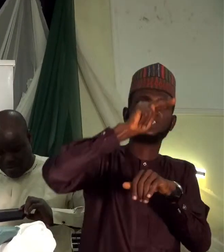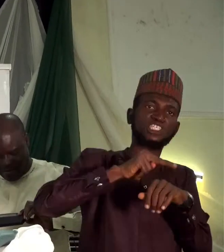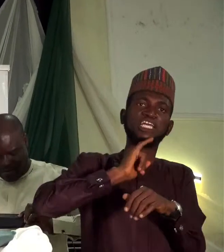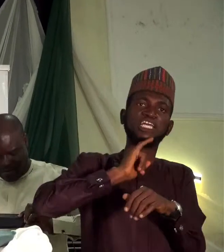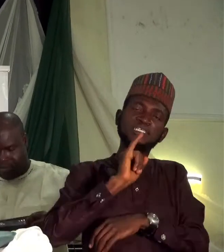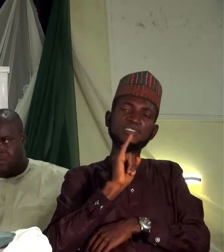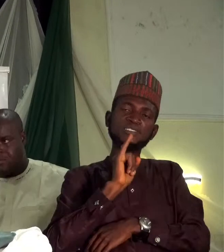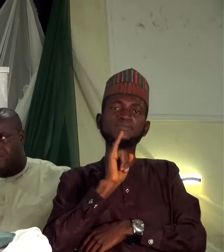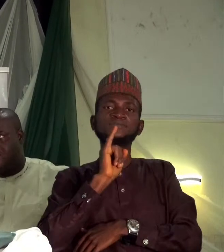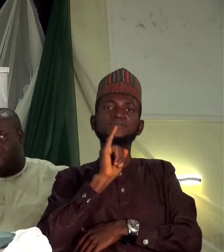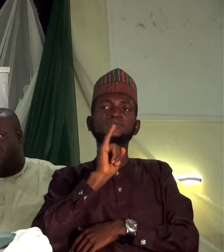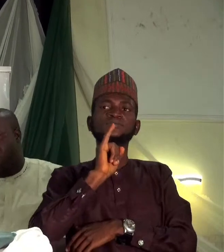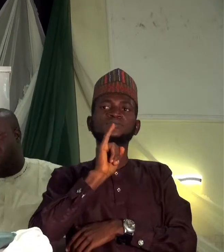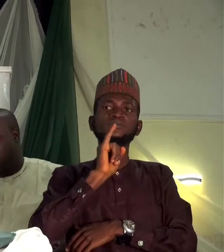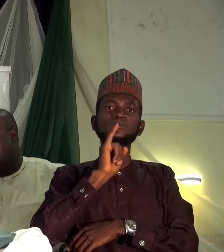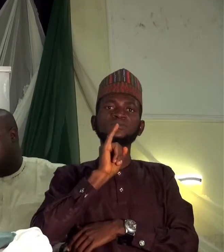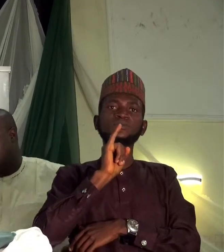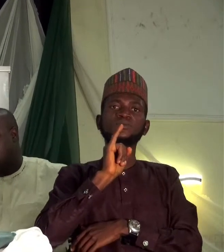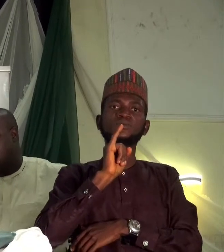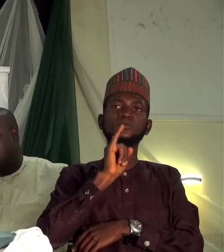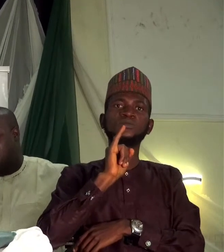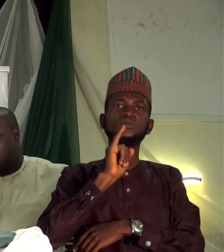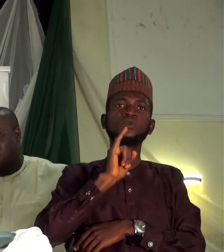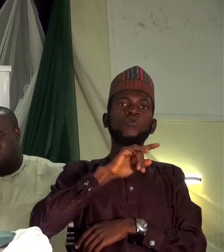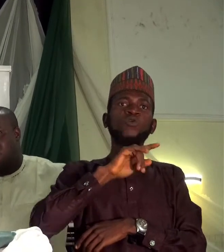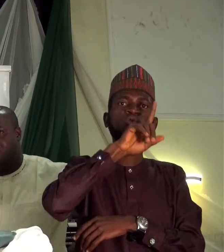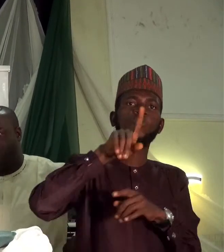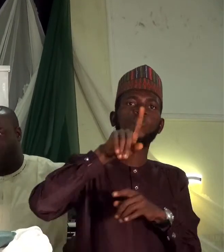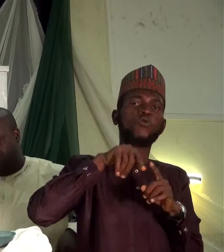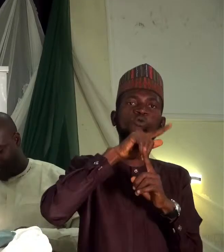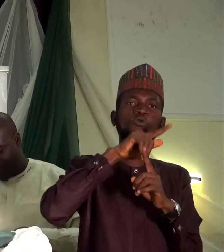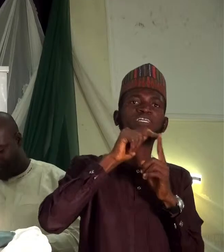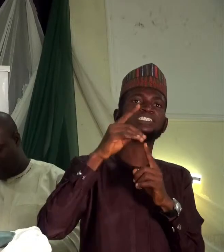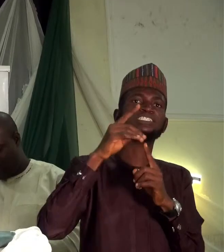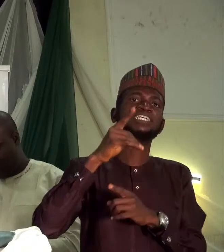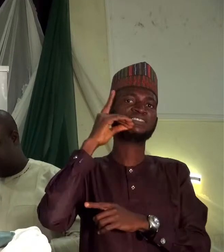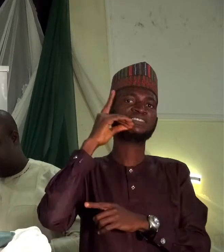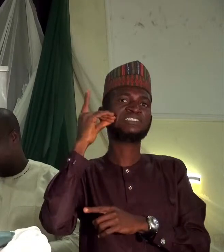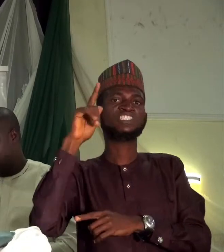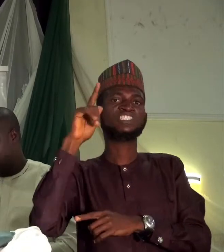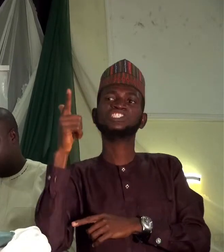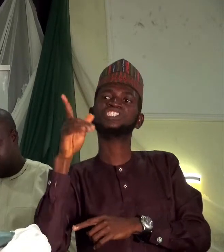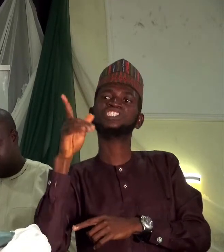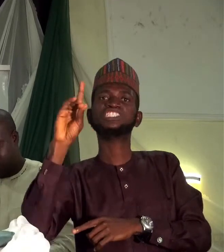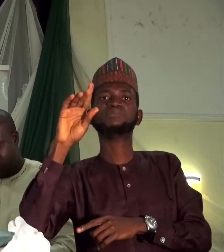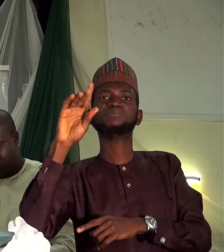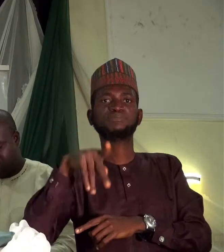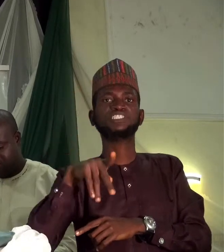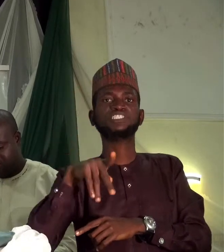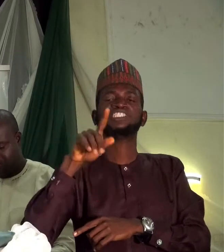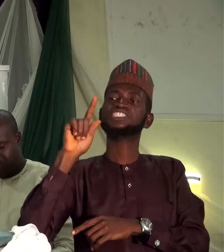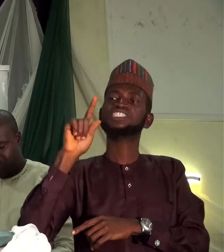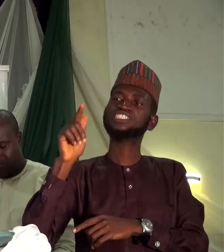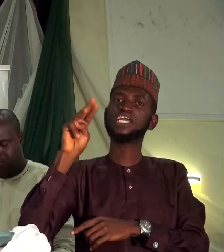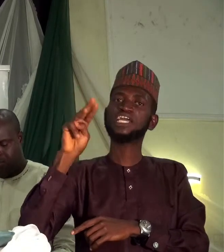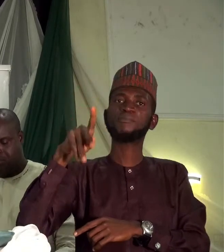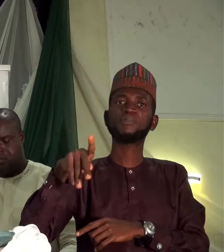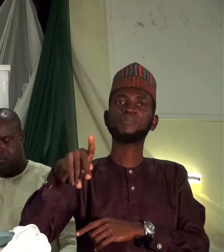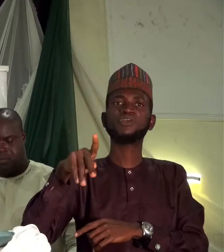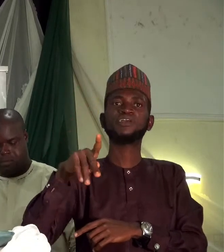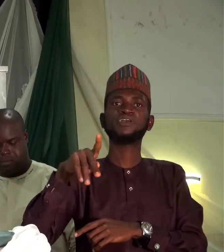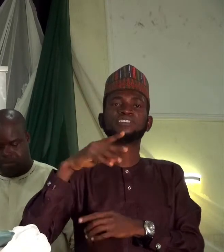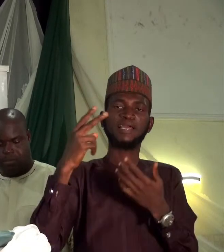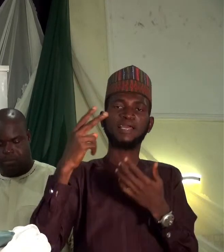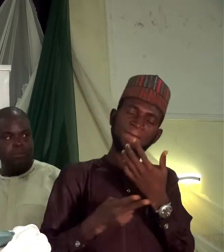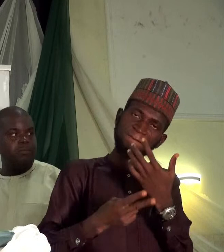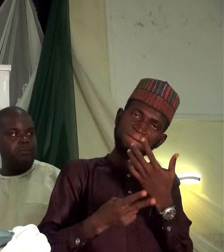soke nto ebo ko ni gross domestic product, gross national product, GNP per capita, birth and death